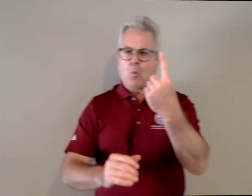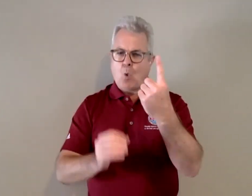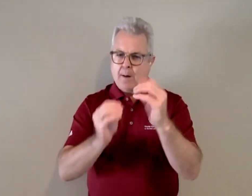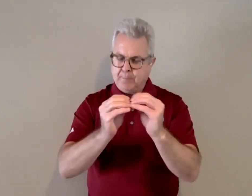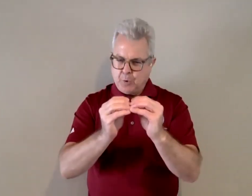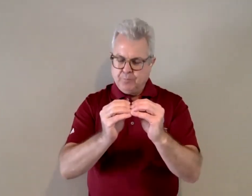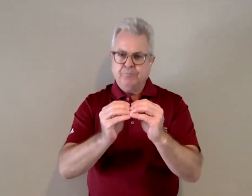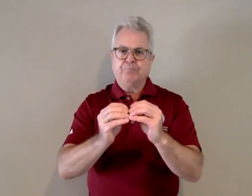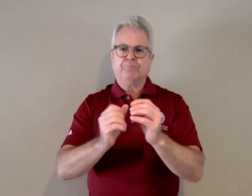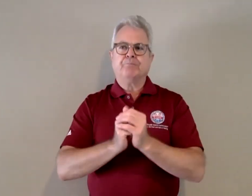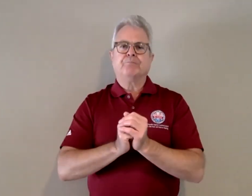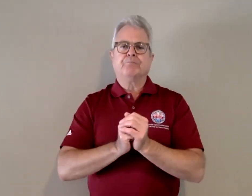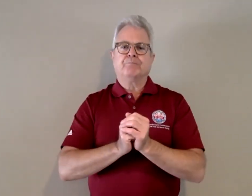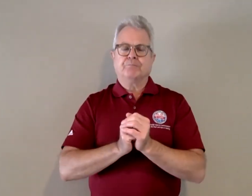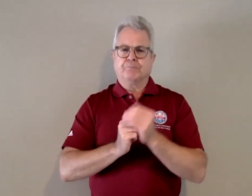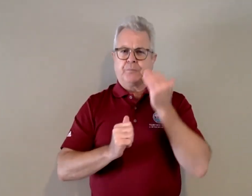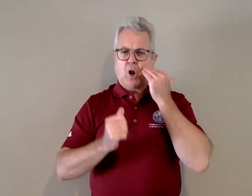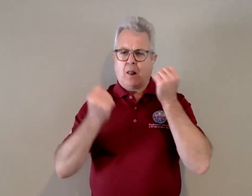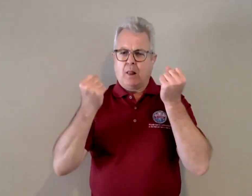Johnson.